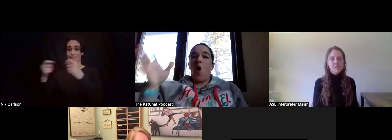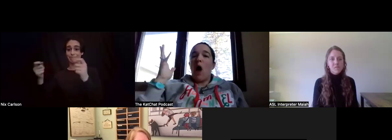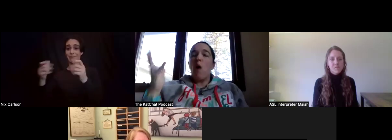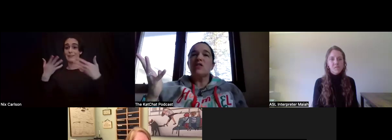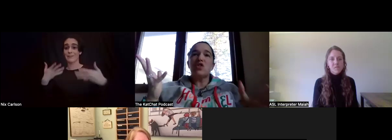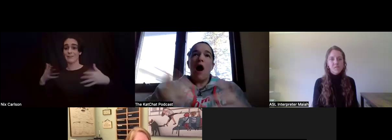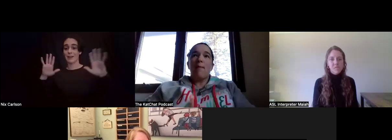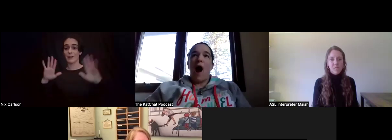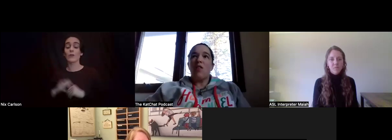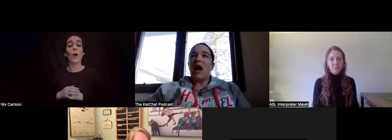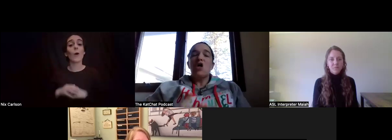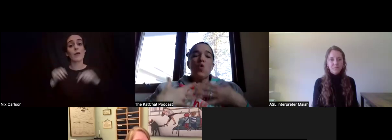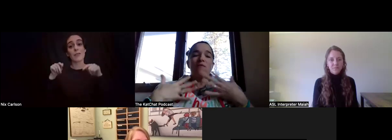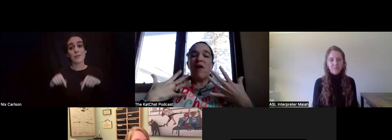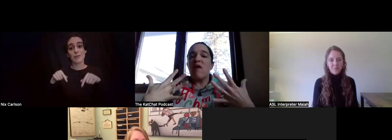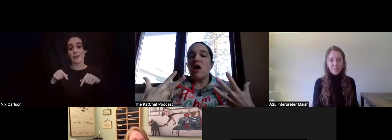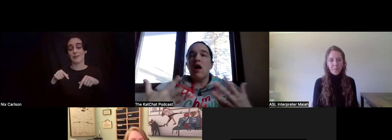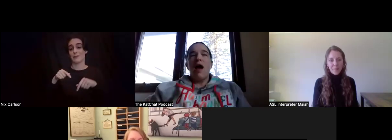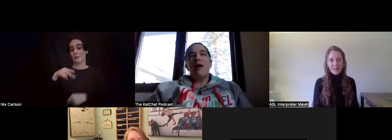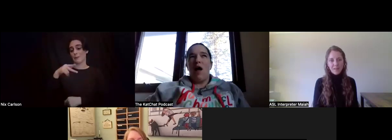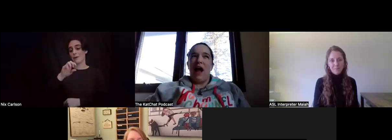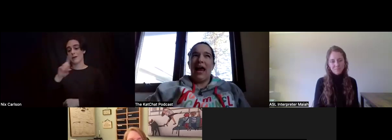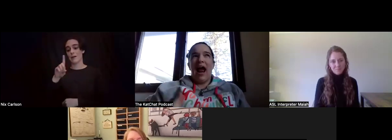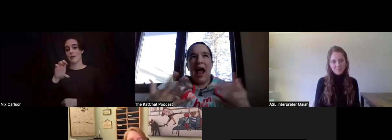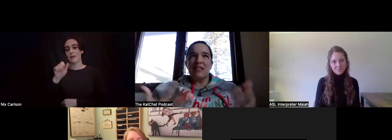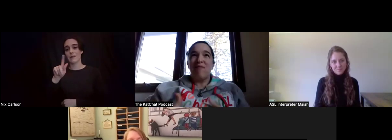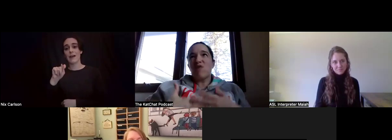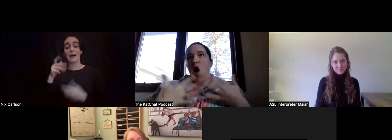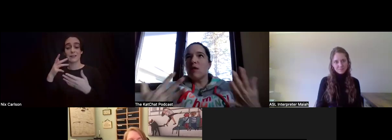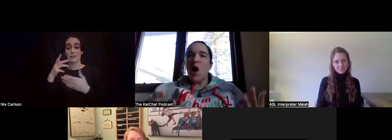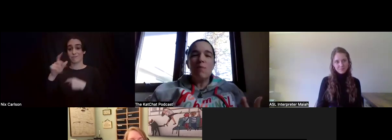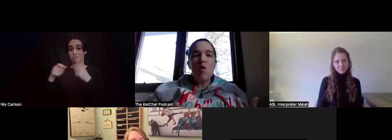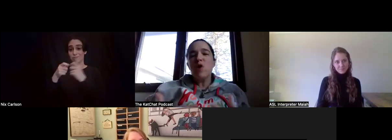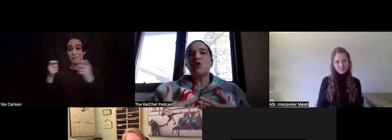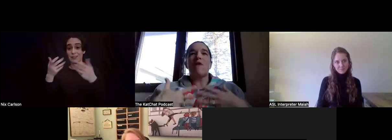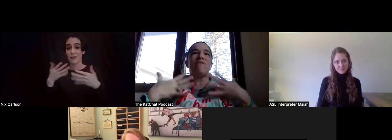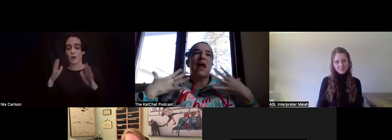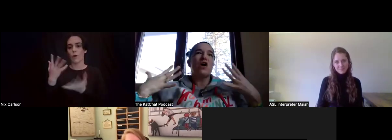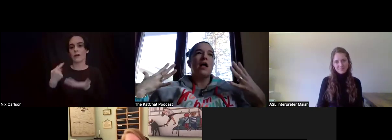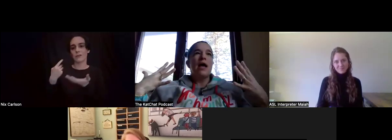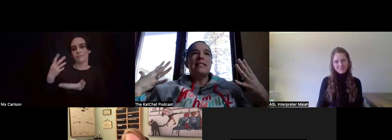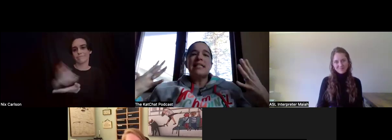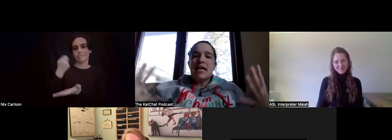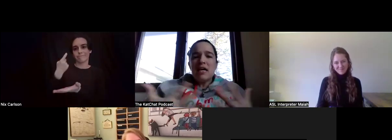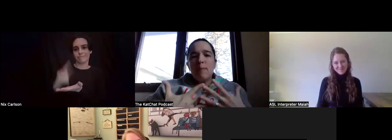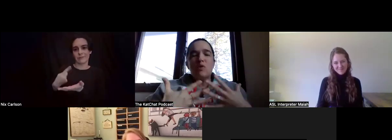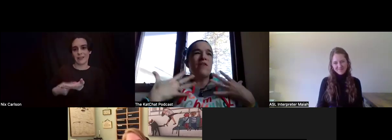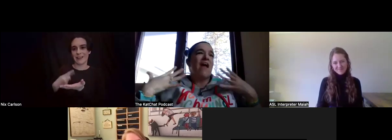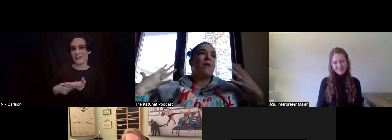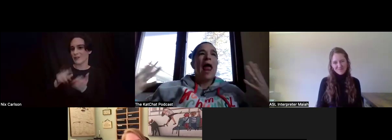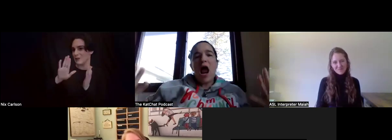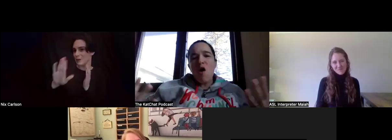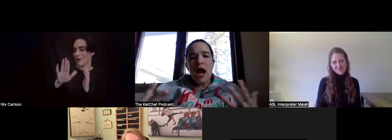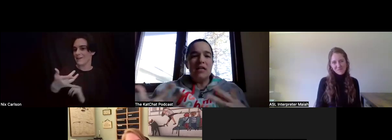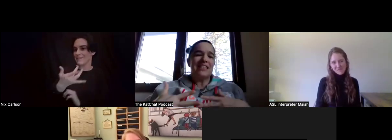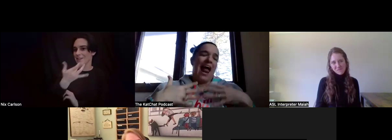episode, I wanted to talk about like do you have a favorite. Well, I can't ask the favorite Hallmark movie or do you have a favorite team? Do you have a